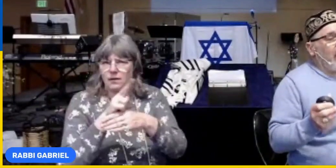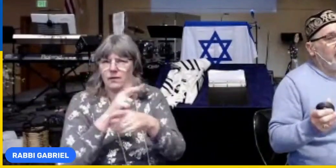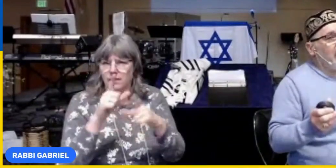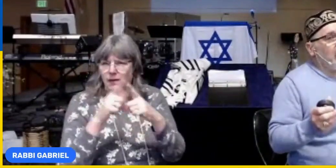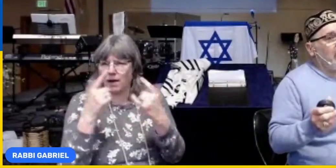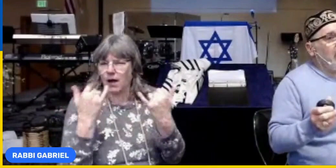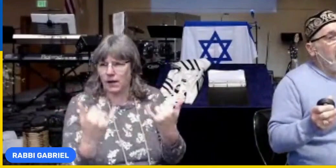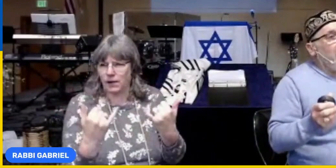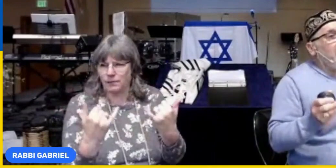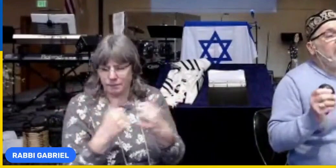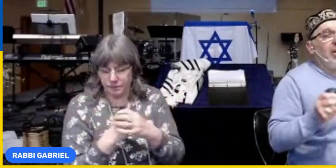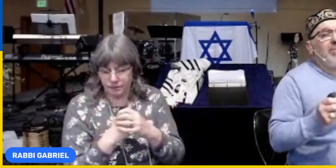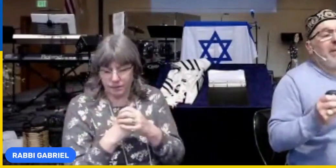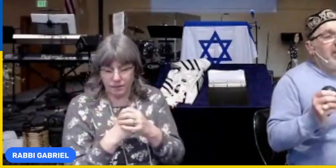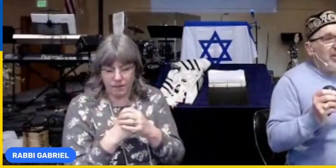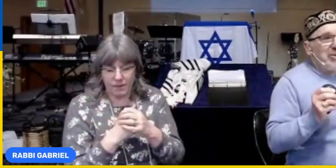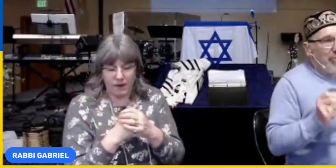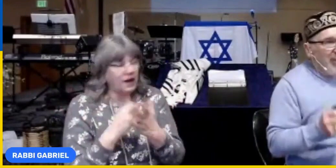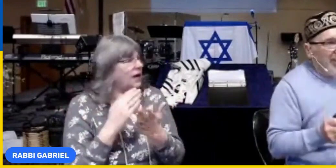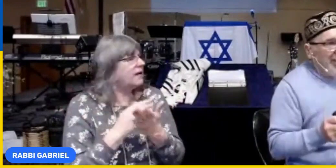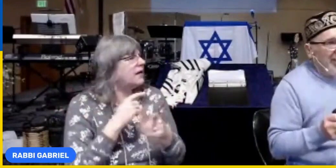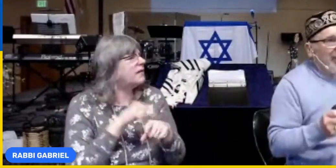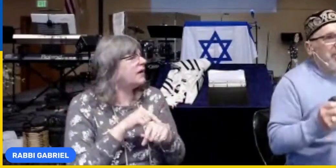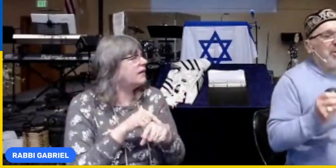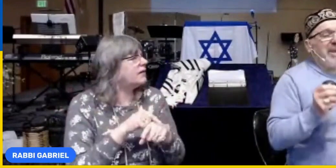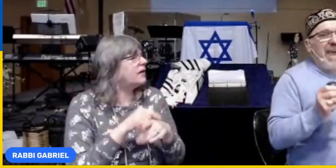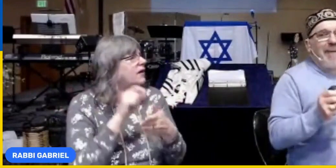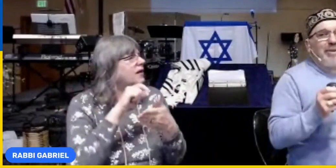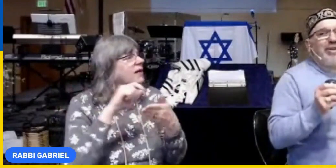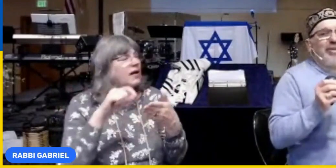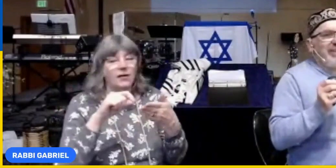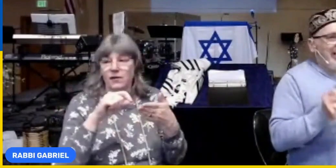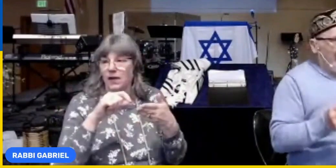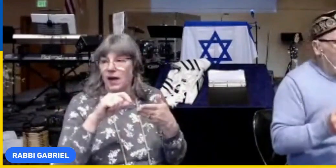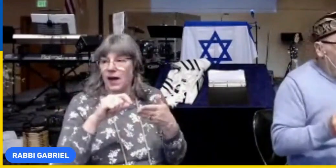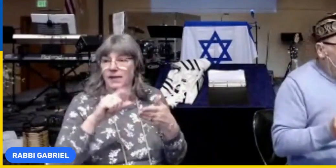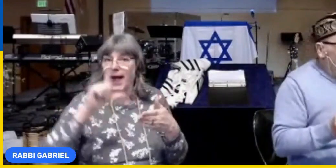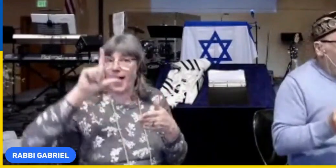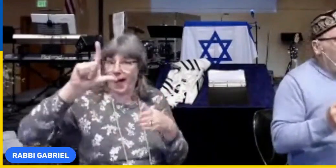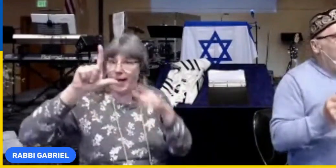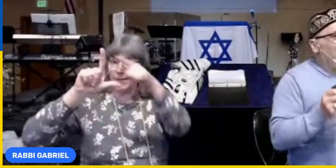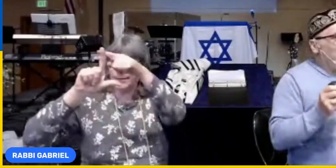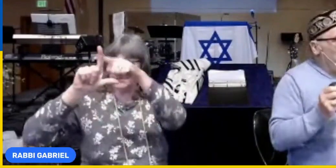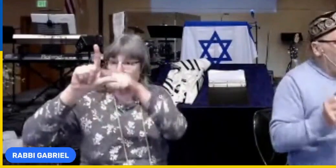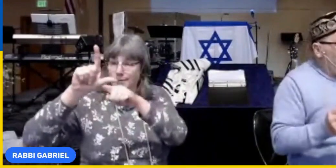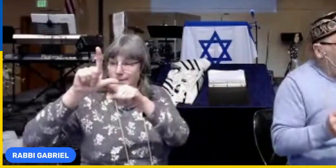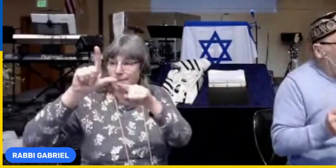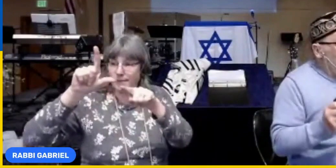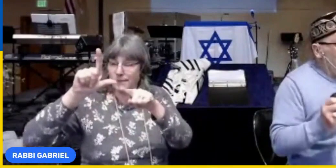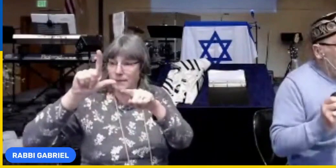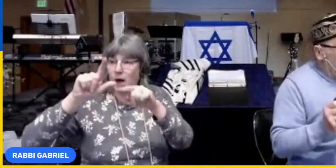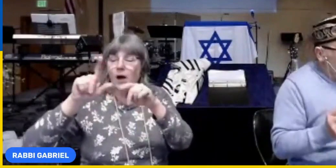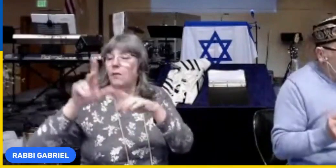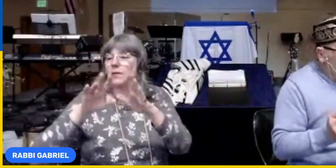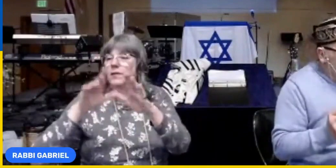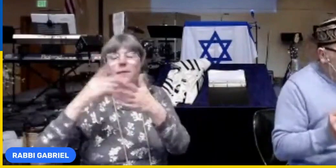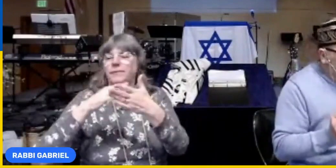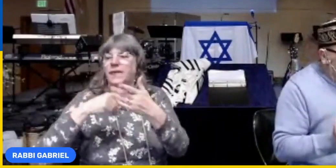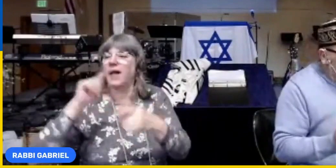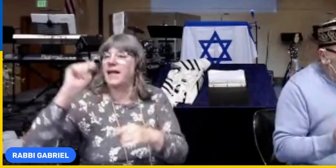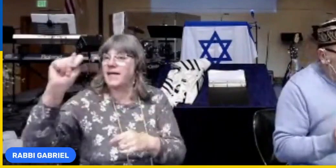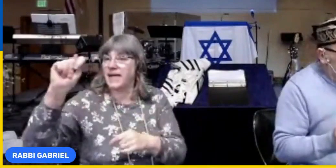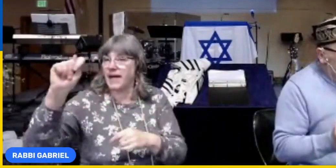is used a lot in this passage. But sometimes it is written with a capital T, and sometimes with a